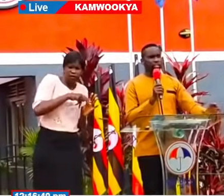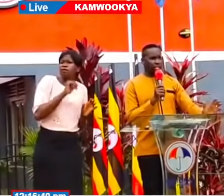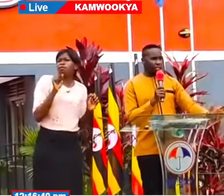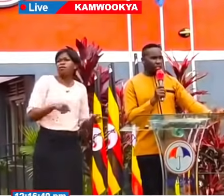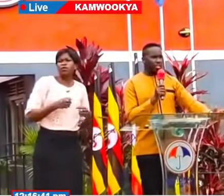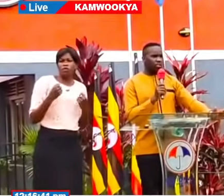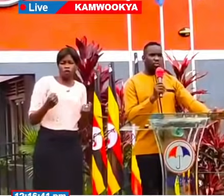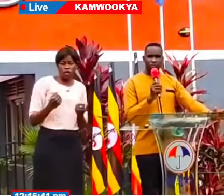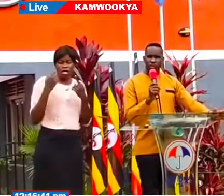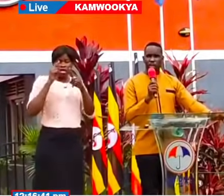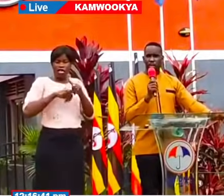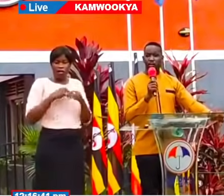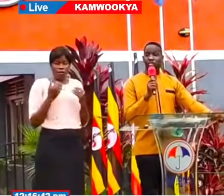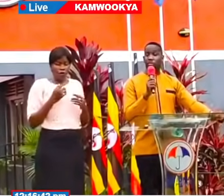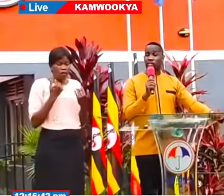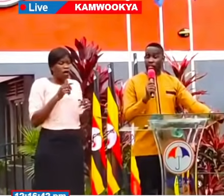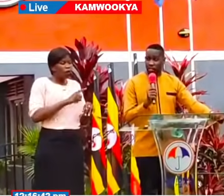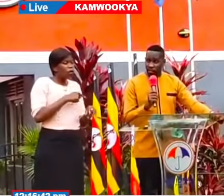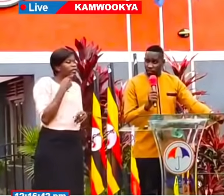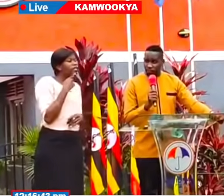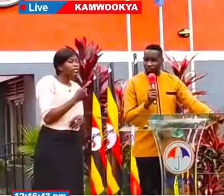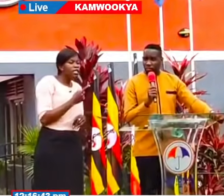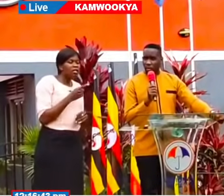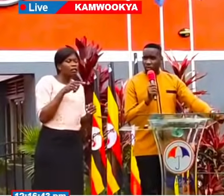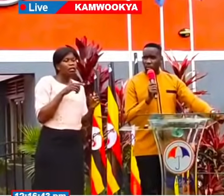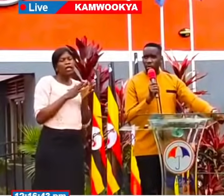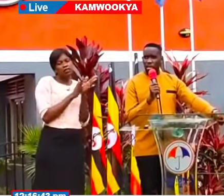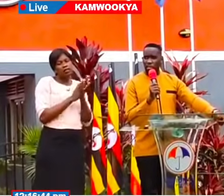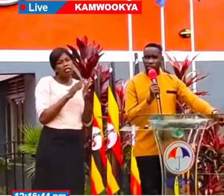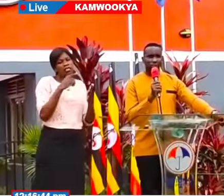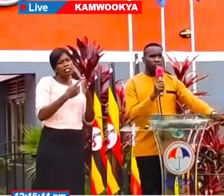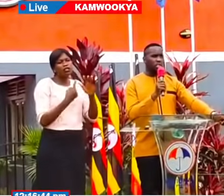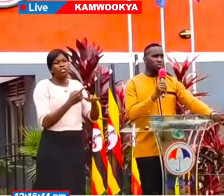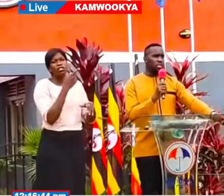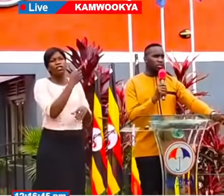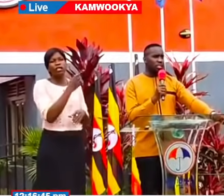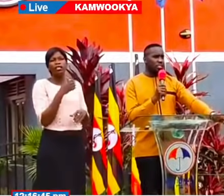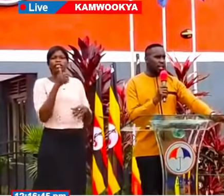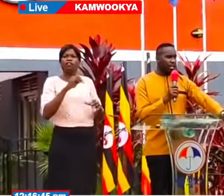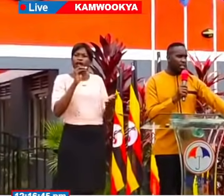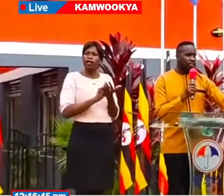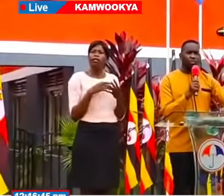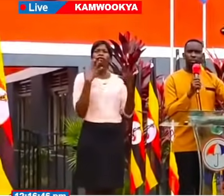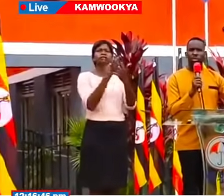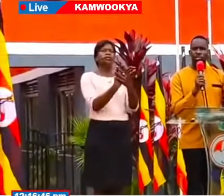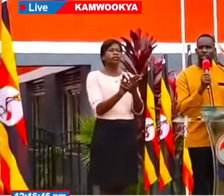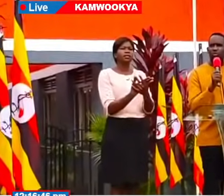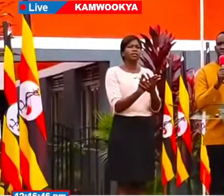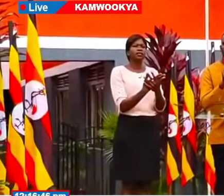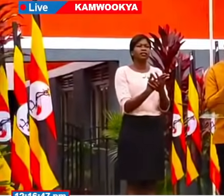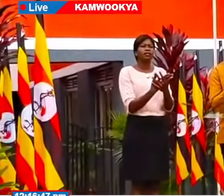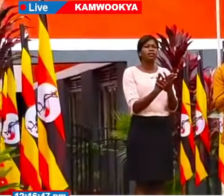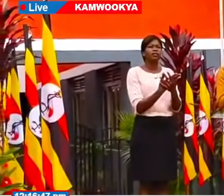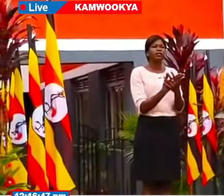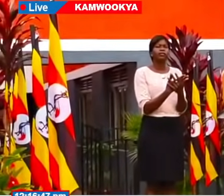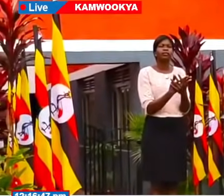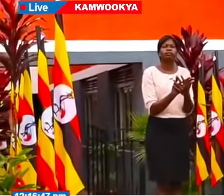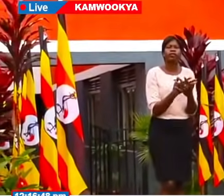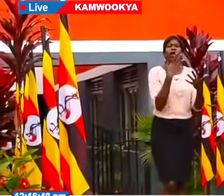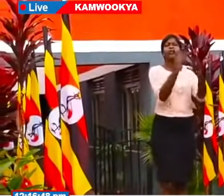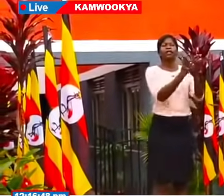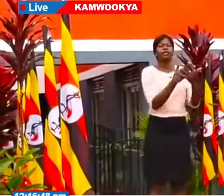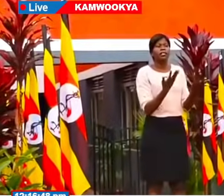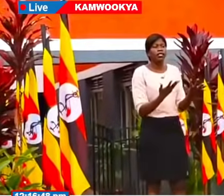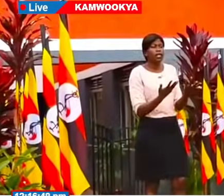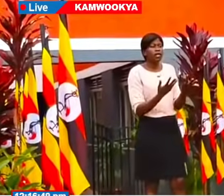when he said these things, you remember he was arrested on the orders of Security Minister Jim Muhwezi Katugugu. So